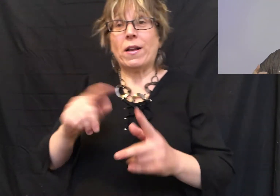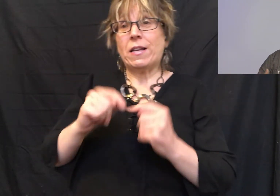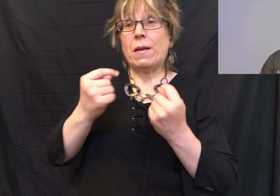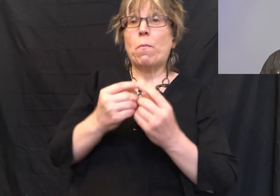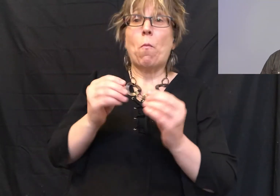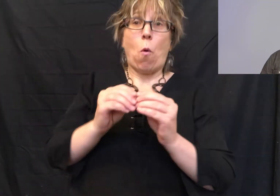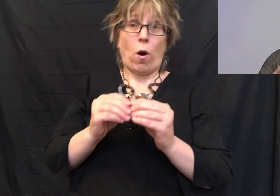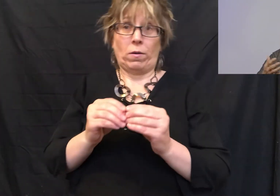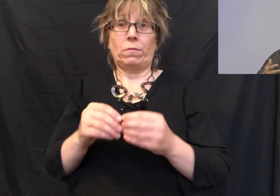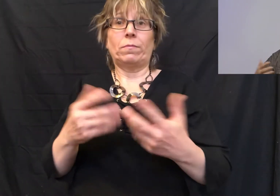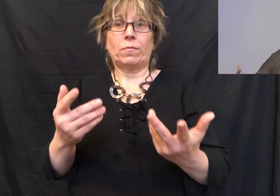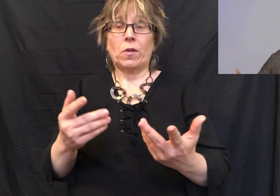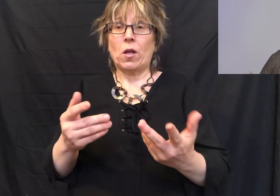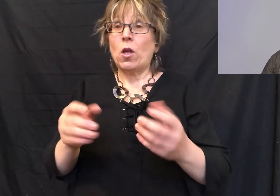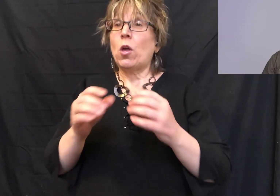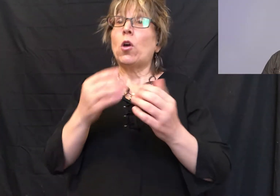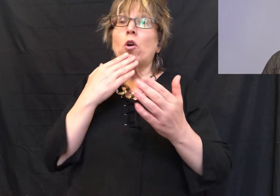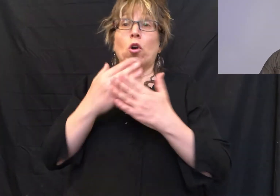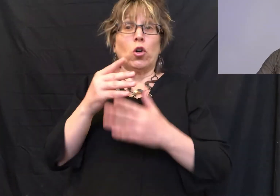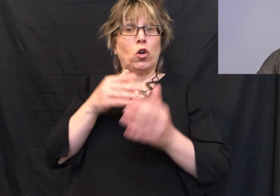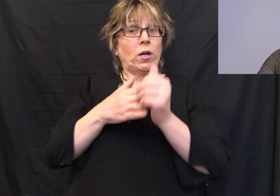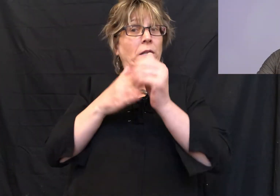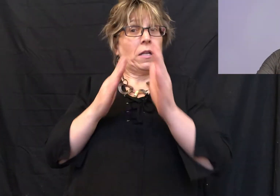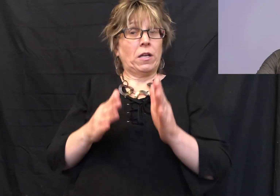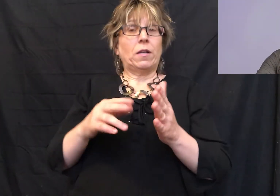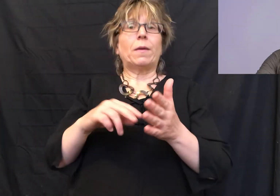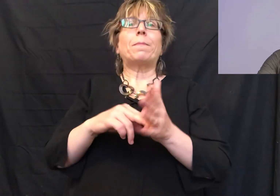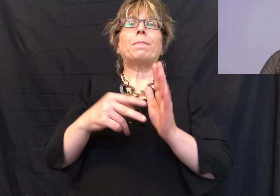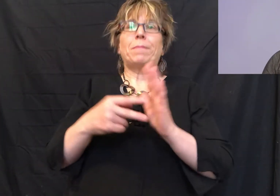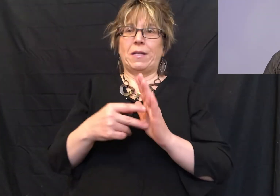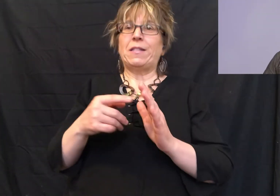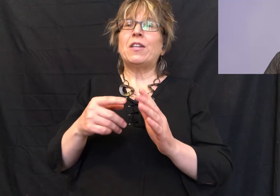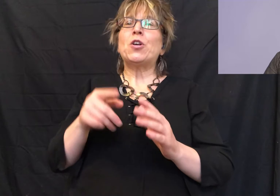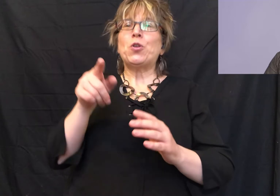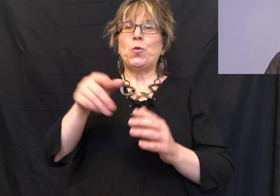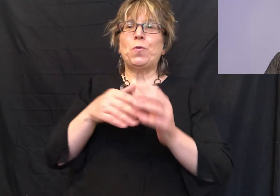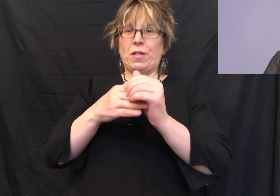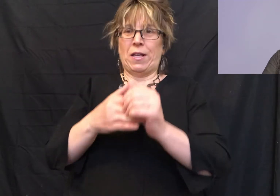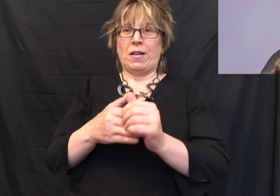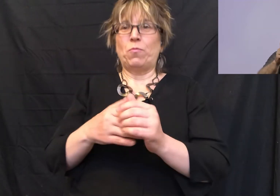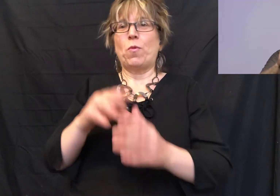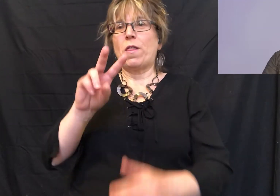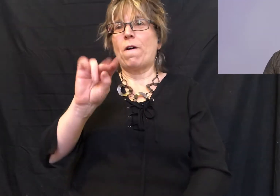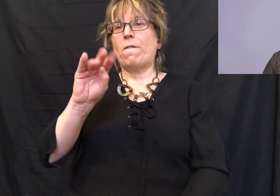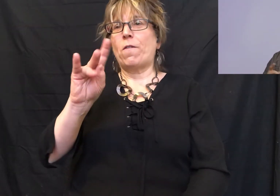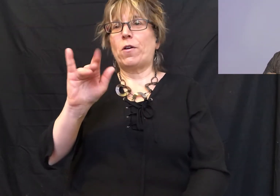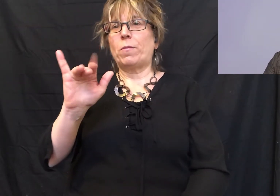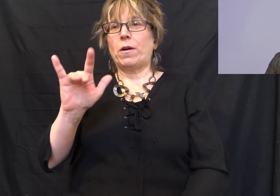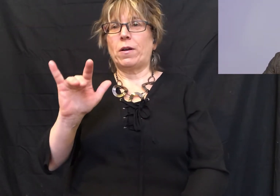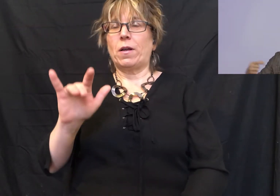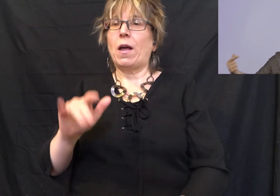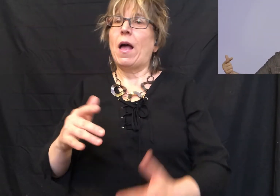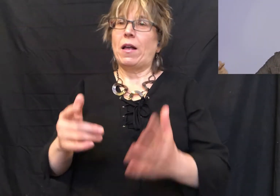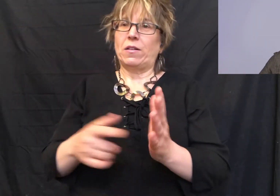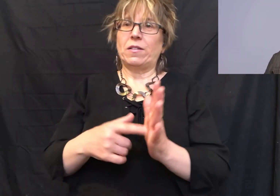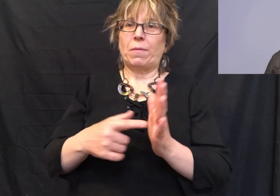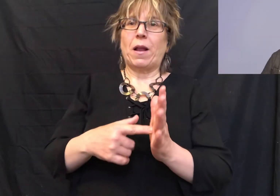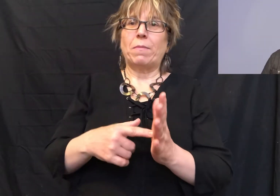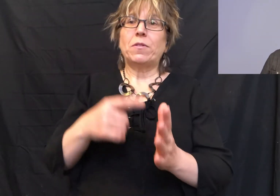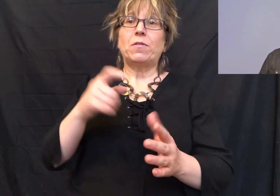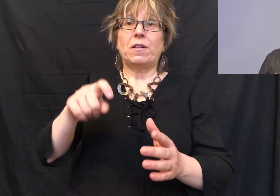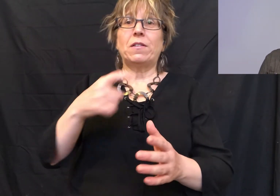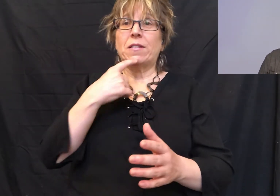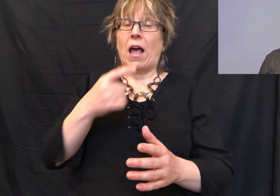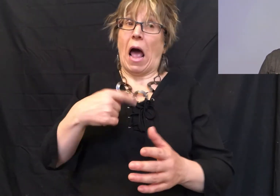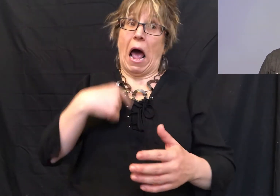connected, more unified? Managers, leaders, listen to me. Then you lead out in vulnerability. You be willing to say, you know what, sometimes I don't really think I know what